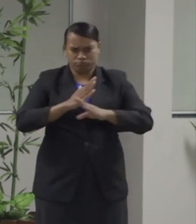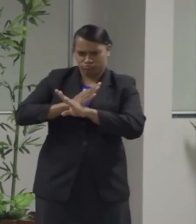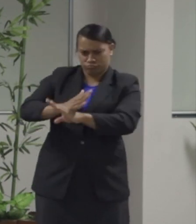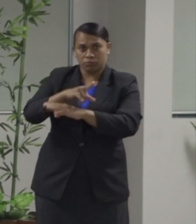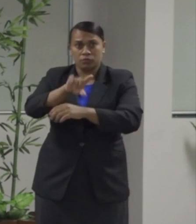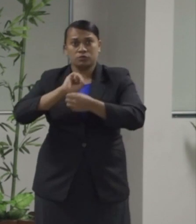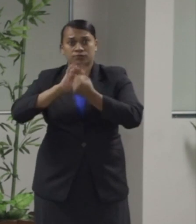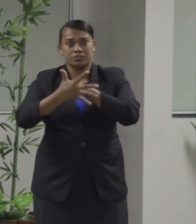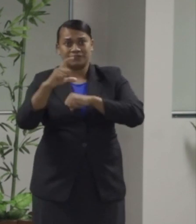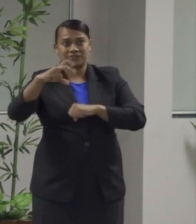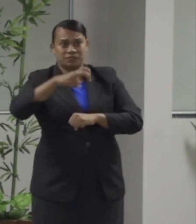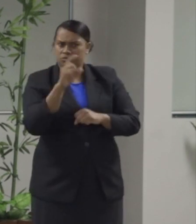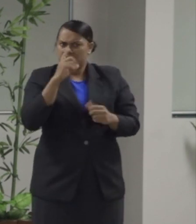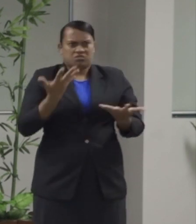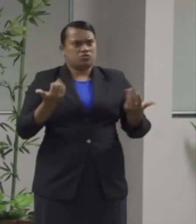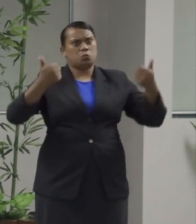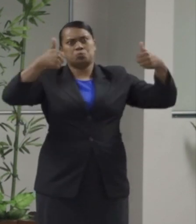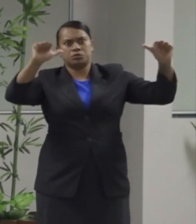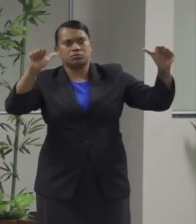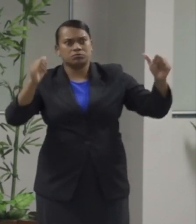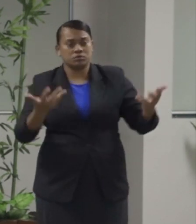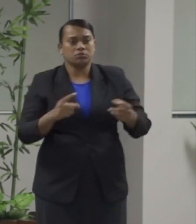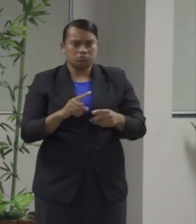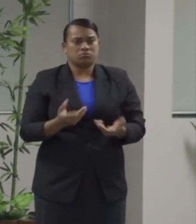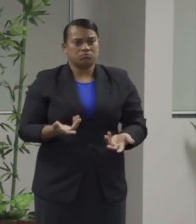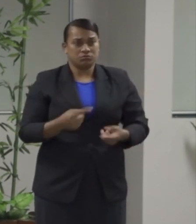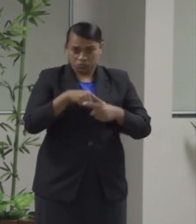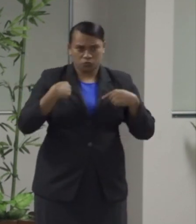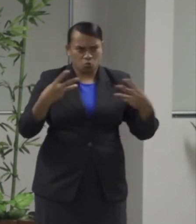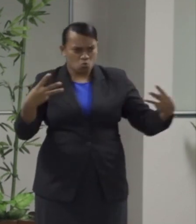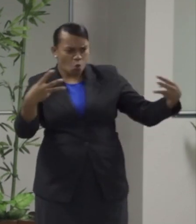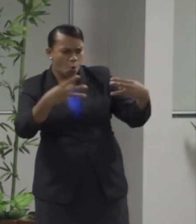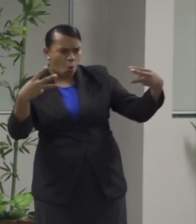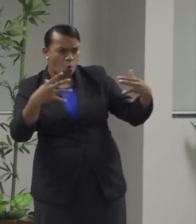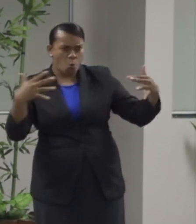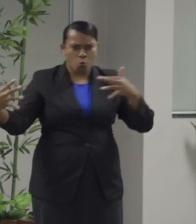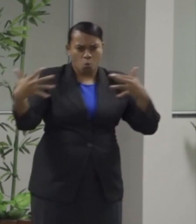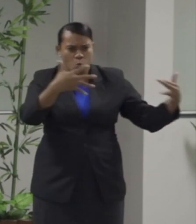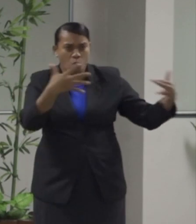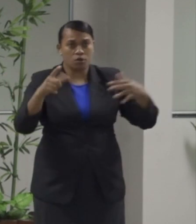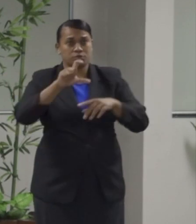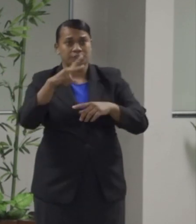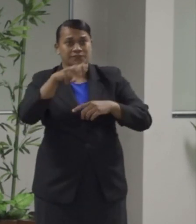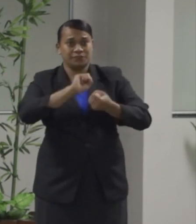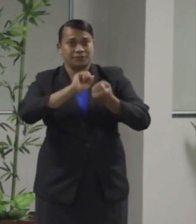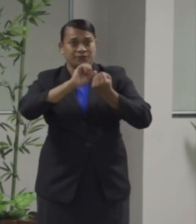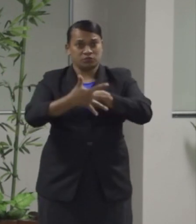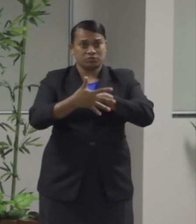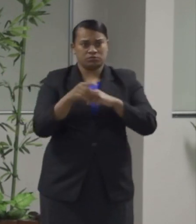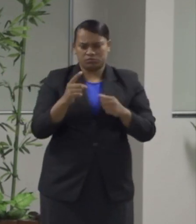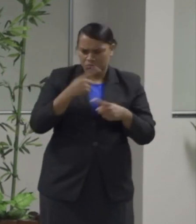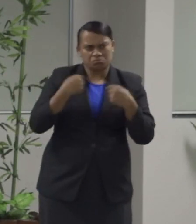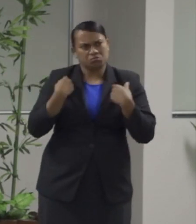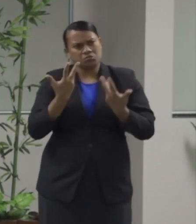we will not win the war on coronavirus. And we are at war, as I've said before, make no